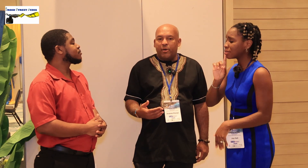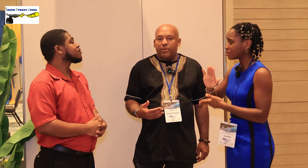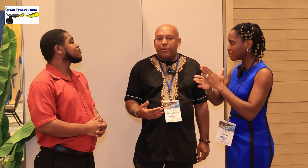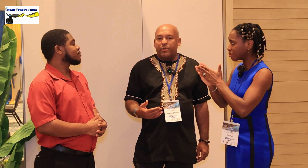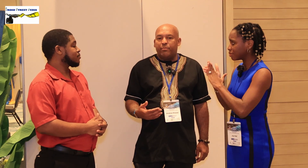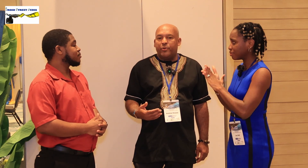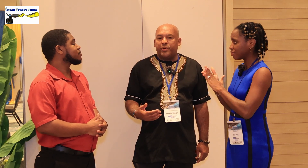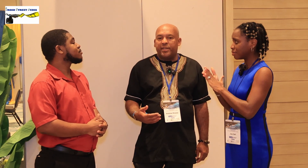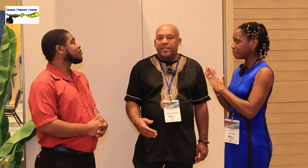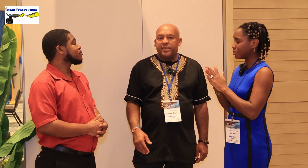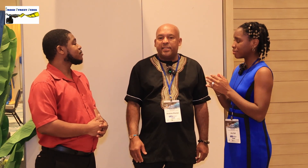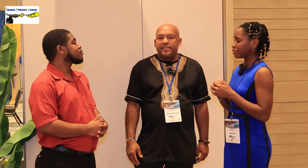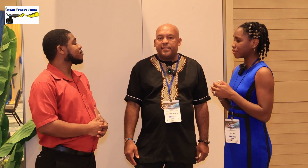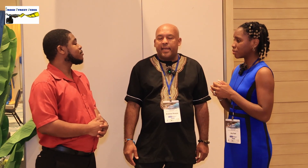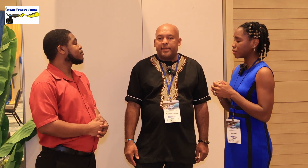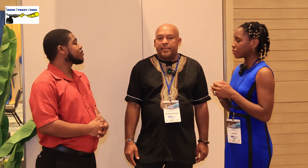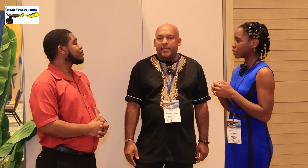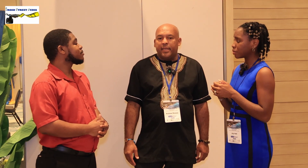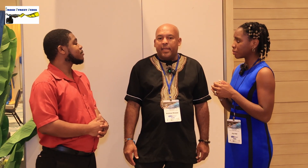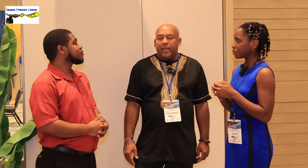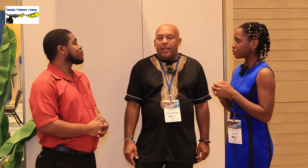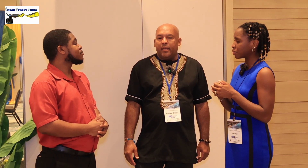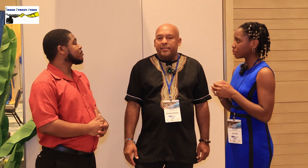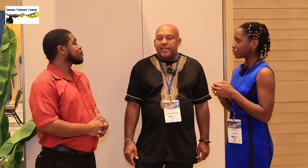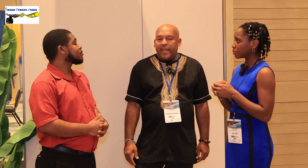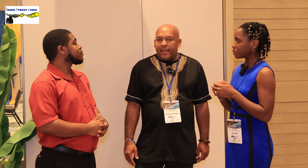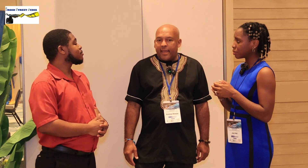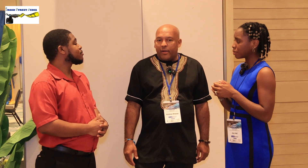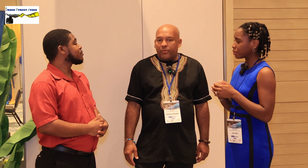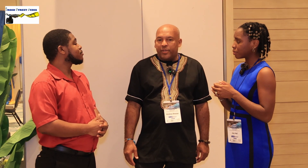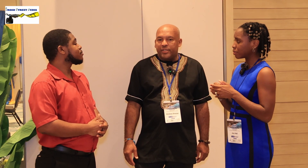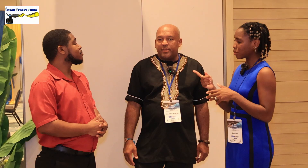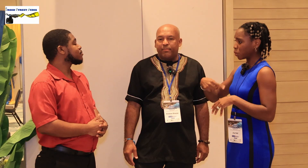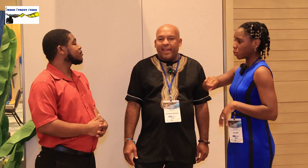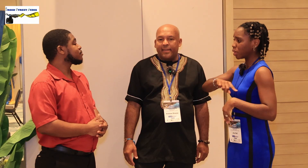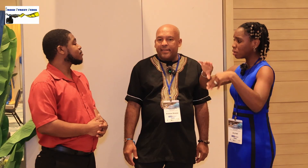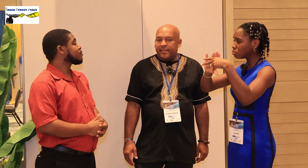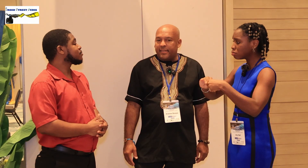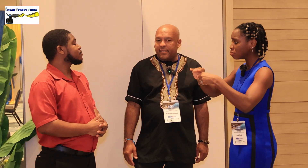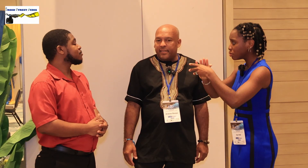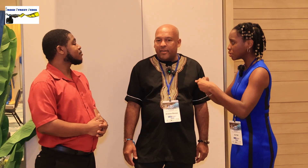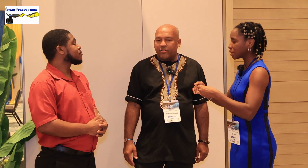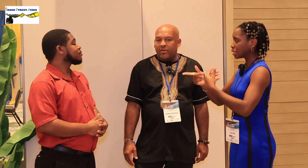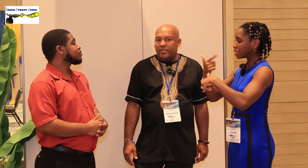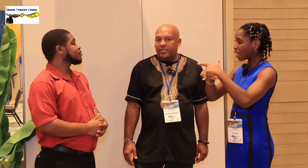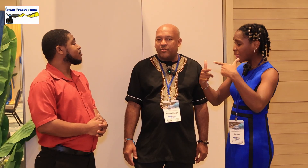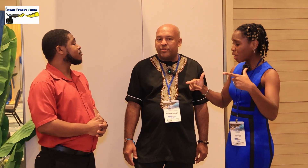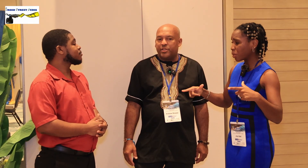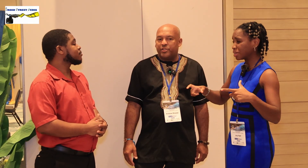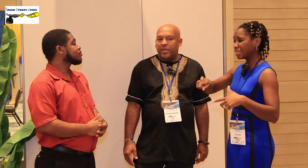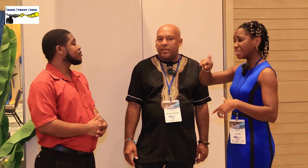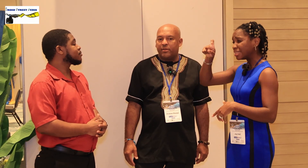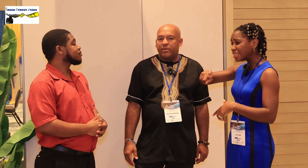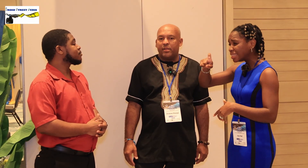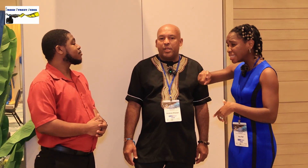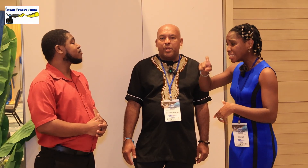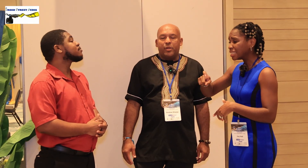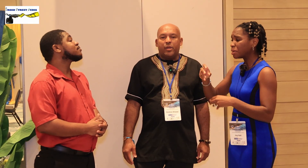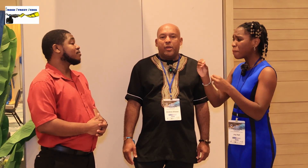speak about how important it is that sign language is badly needed across the